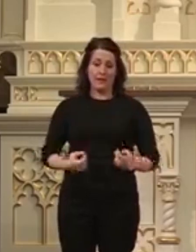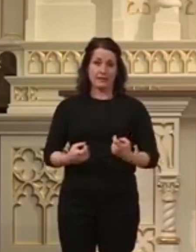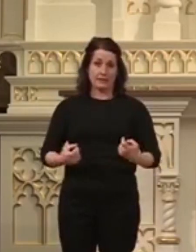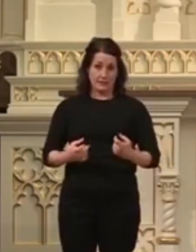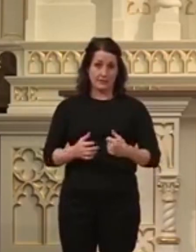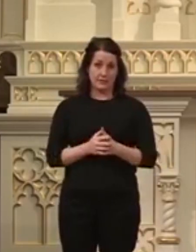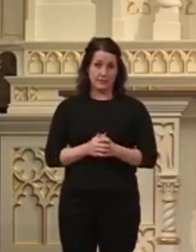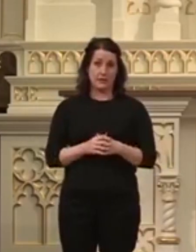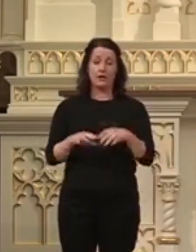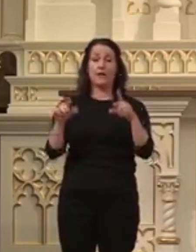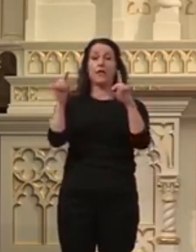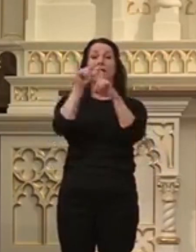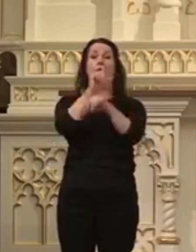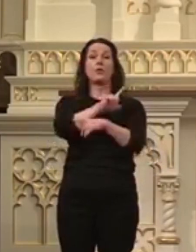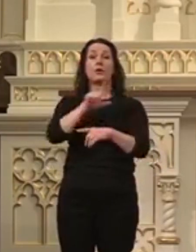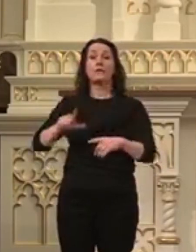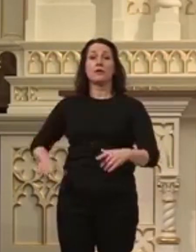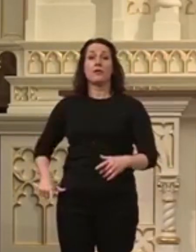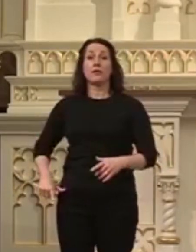The word of the Lord.